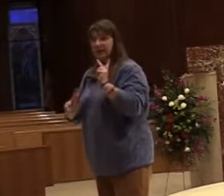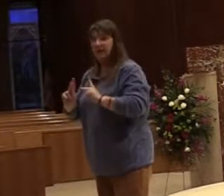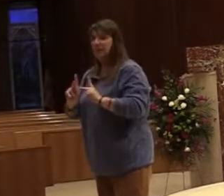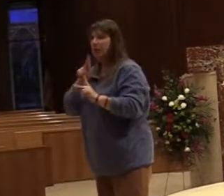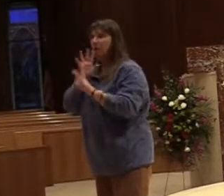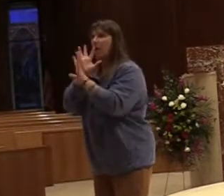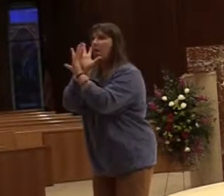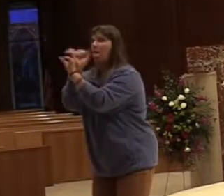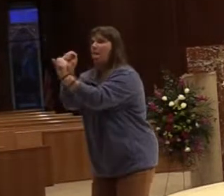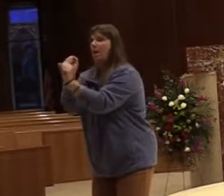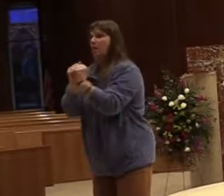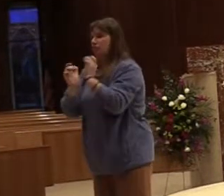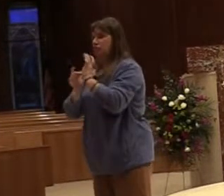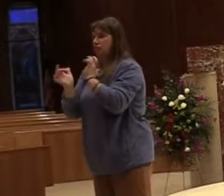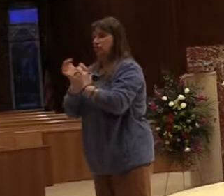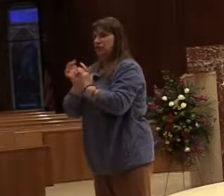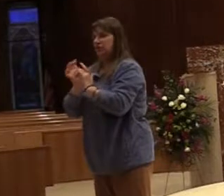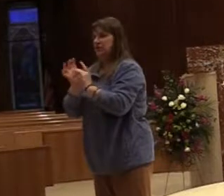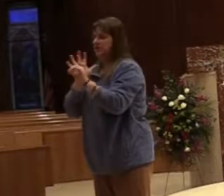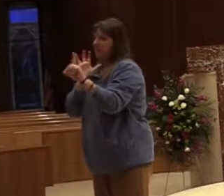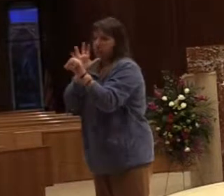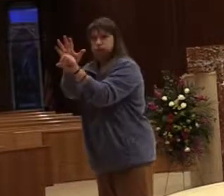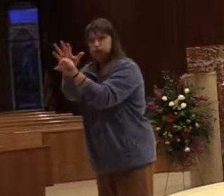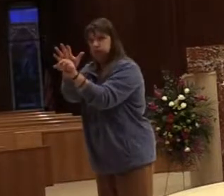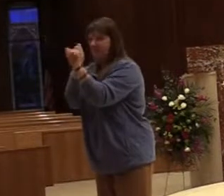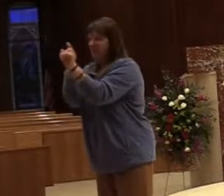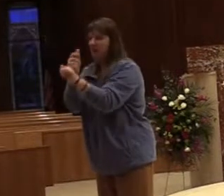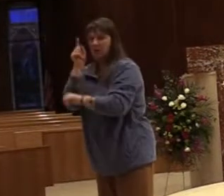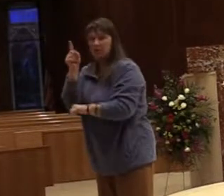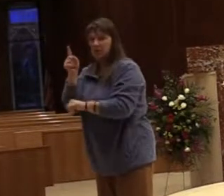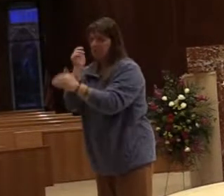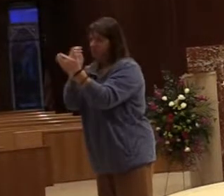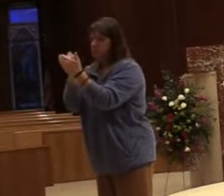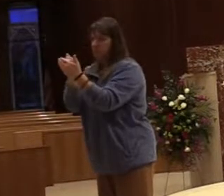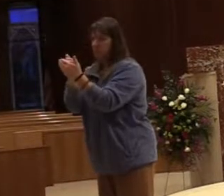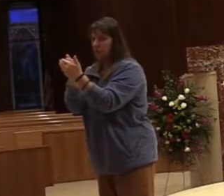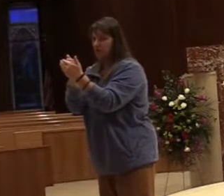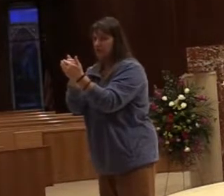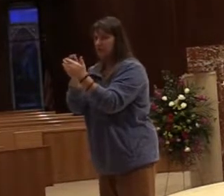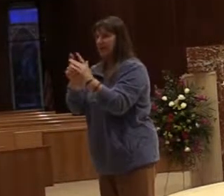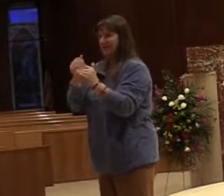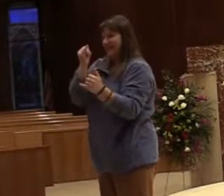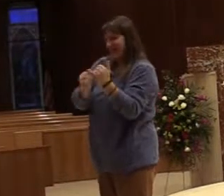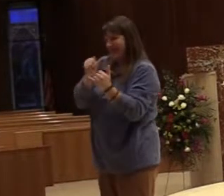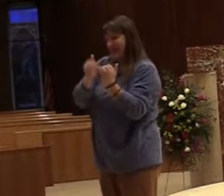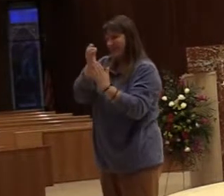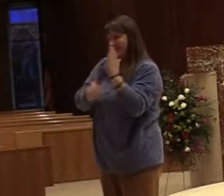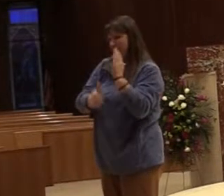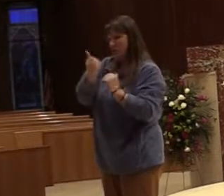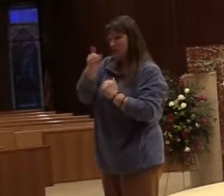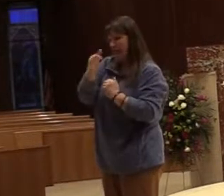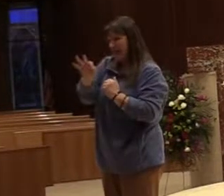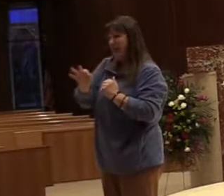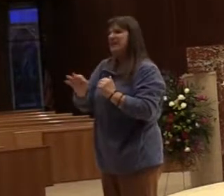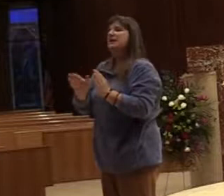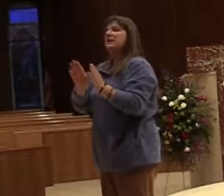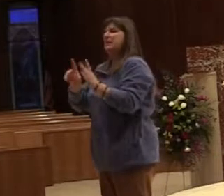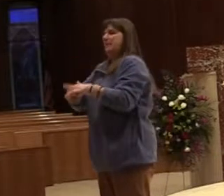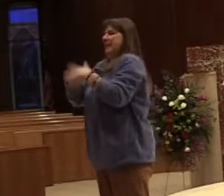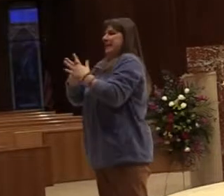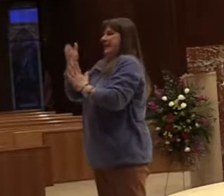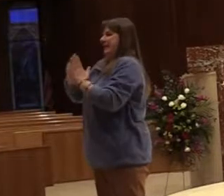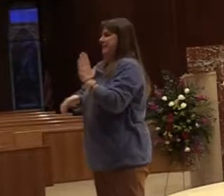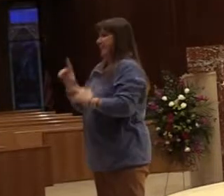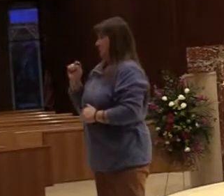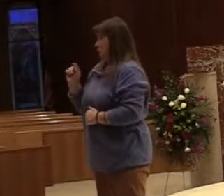here. This ends chapter 19 and moves right into chapter 20. With chapter 20, right after